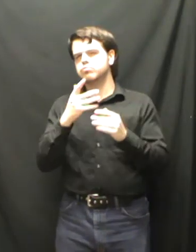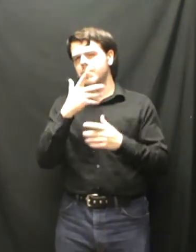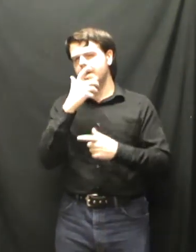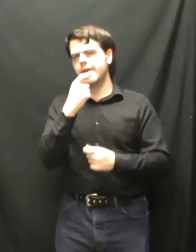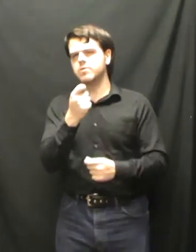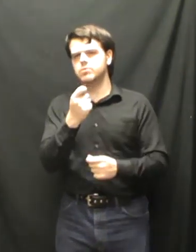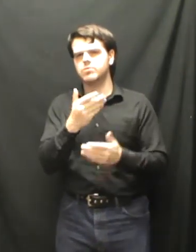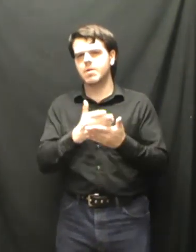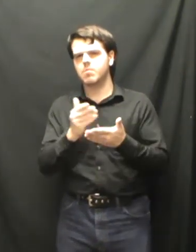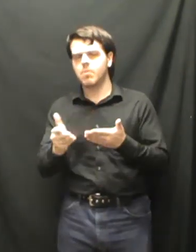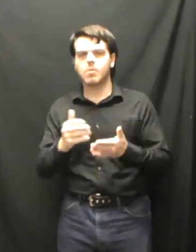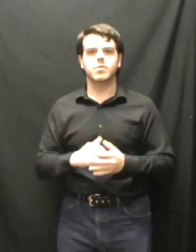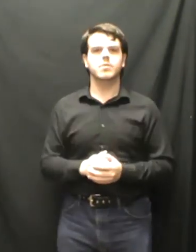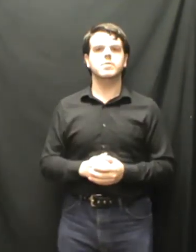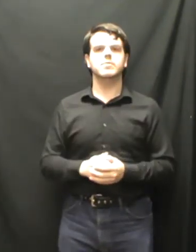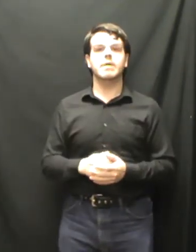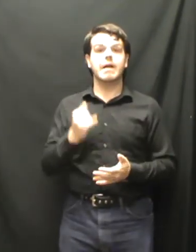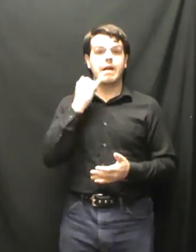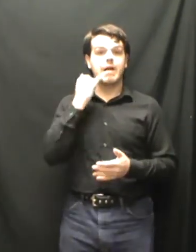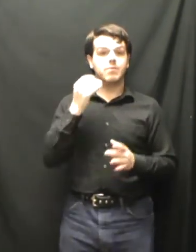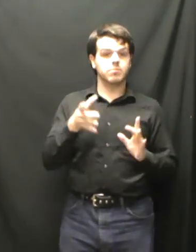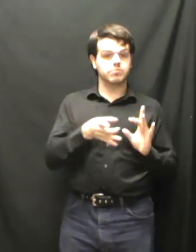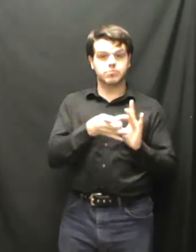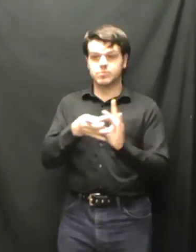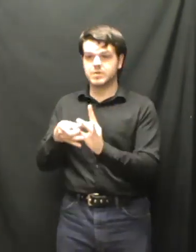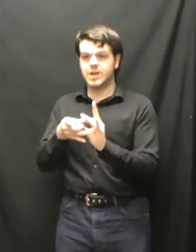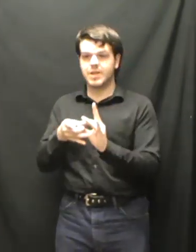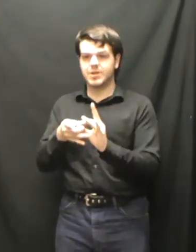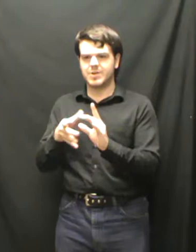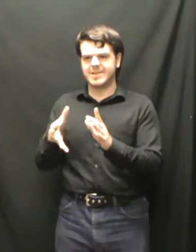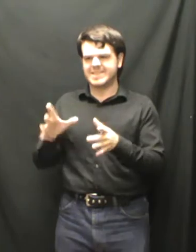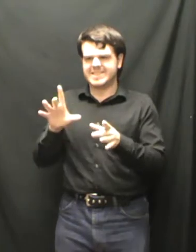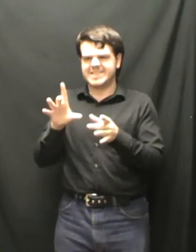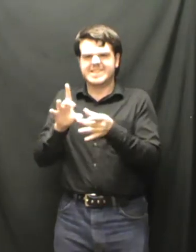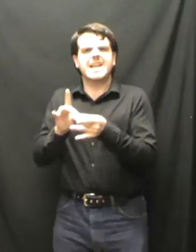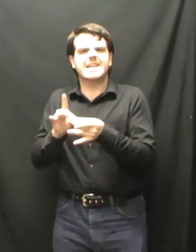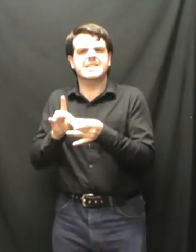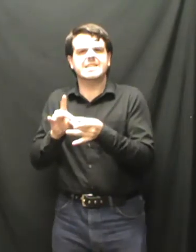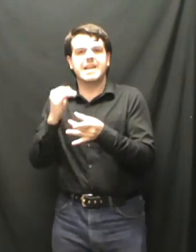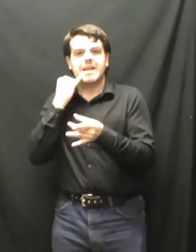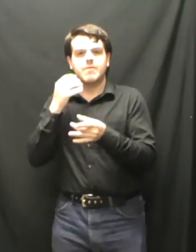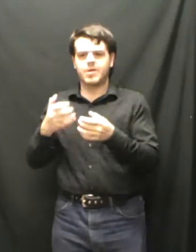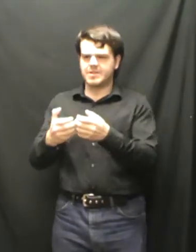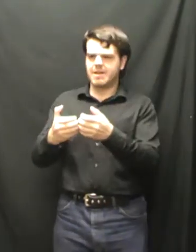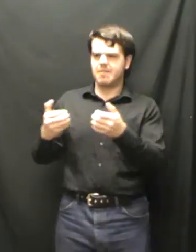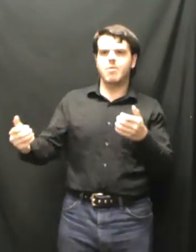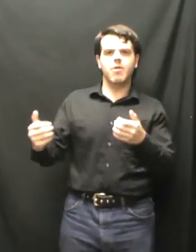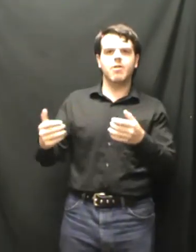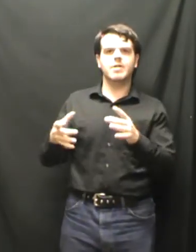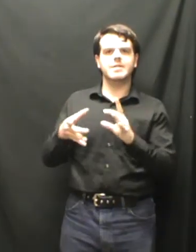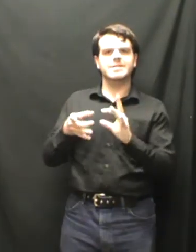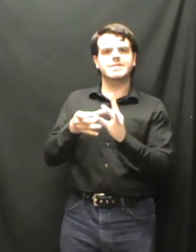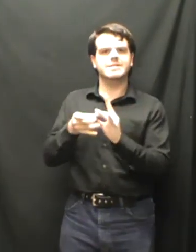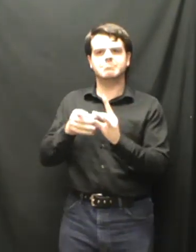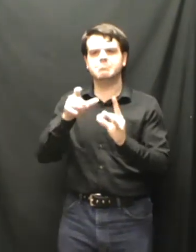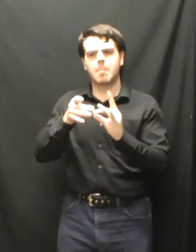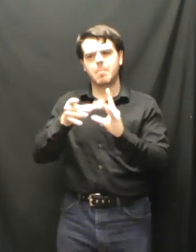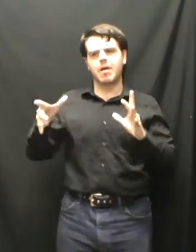bring something like that together, it sticks. Take it apart, it doesn't. It pulls together. So all of these